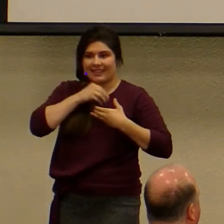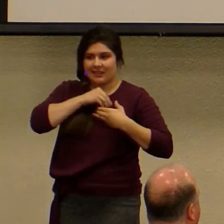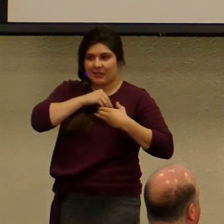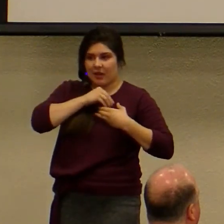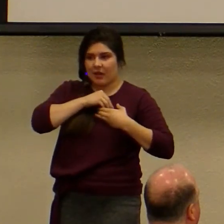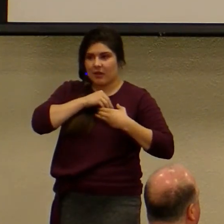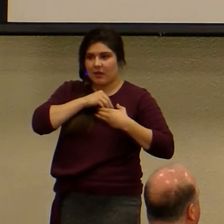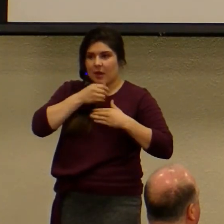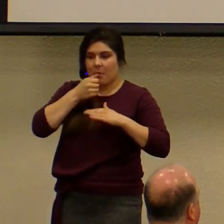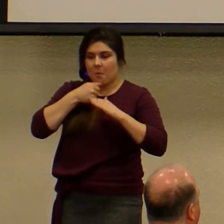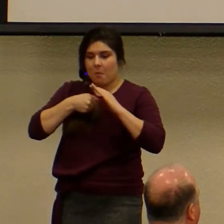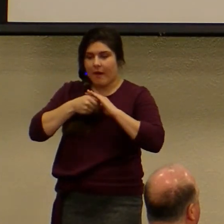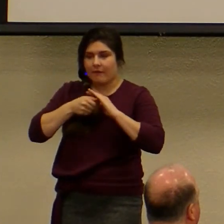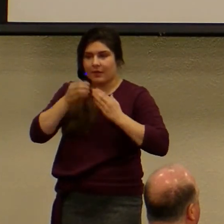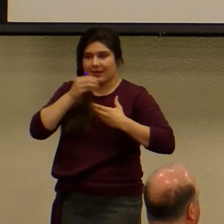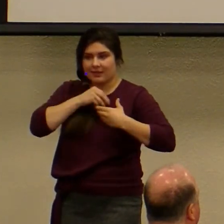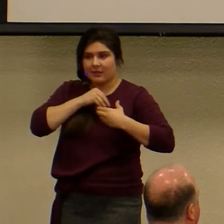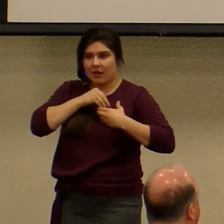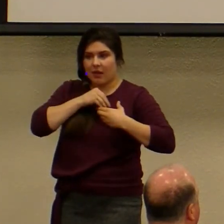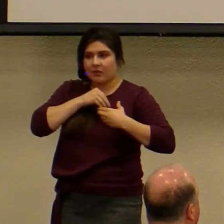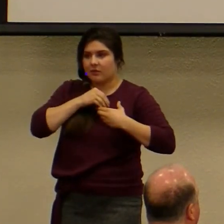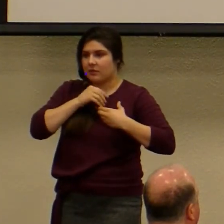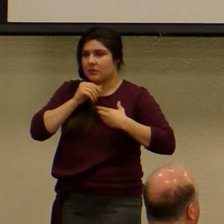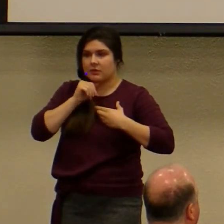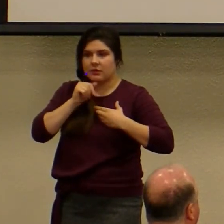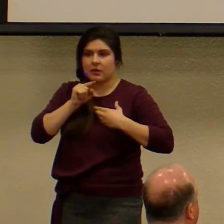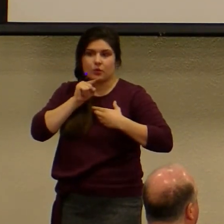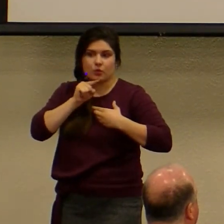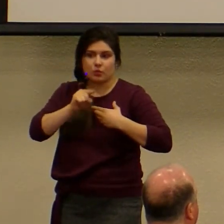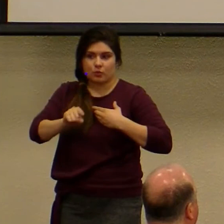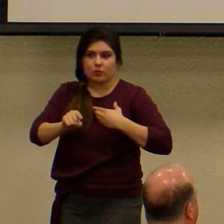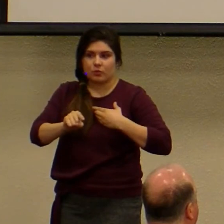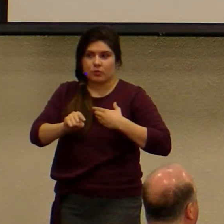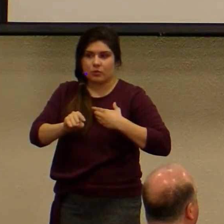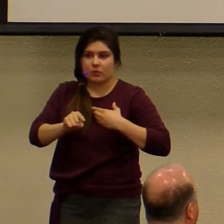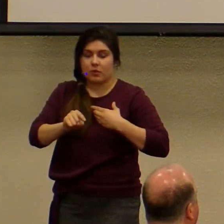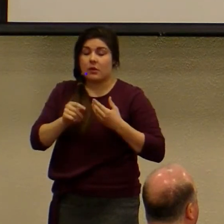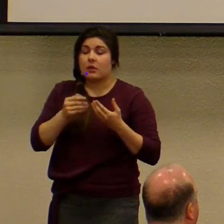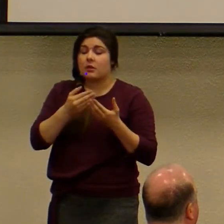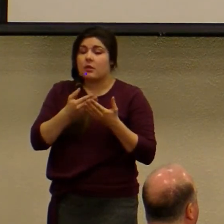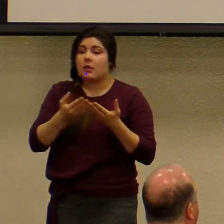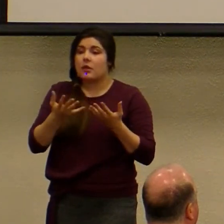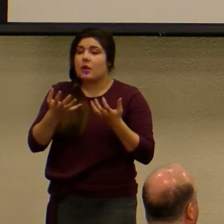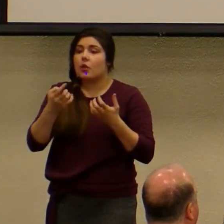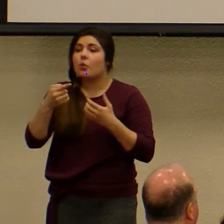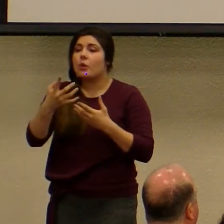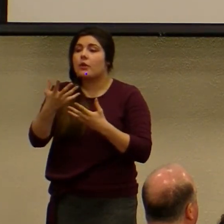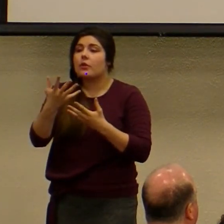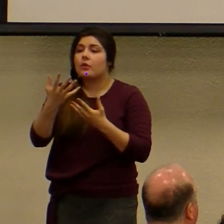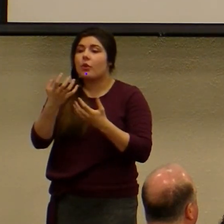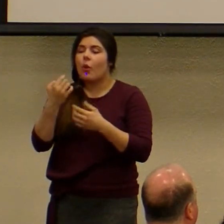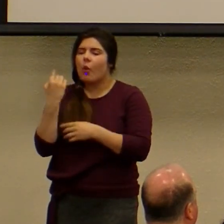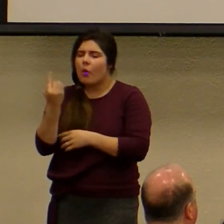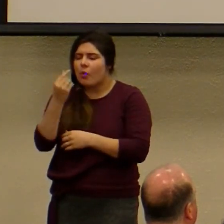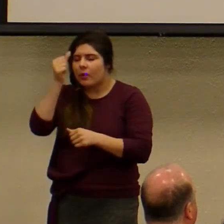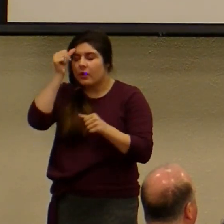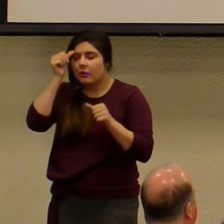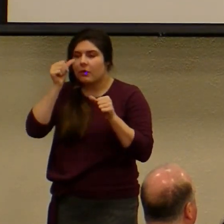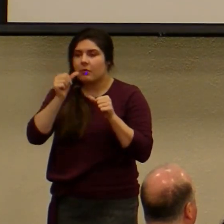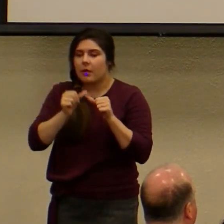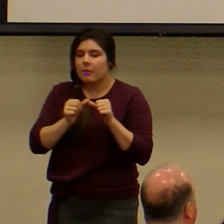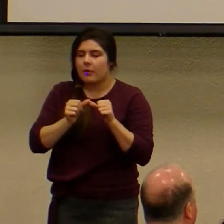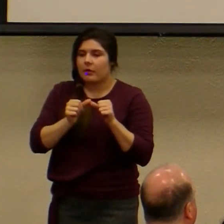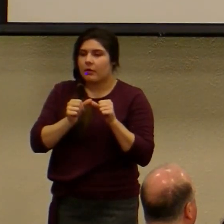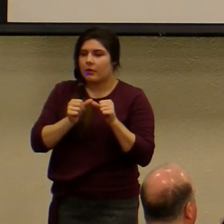even privately that wasn't the case. Here's the thing you want to always remember about the